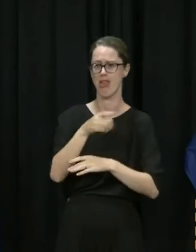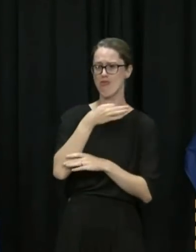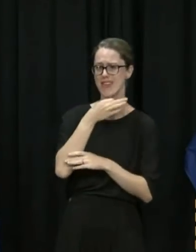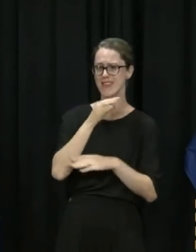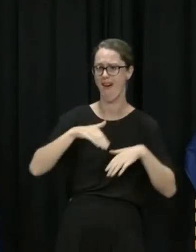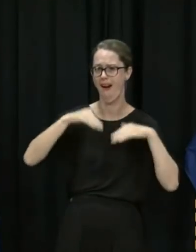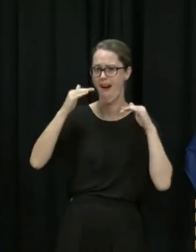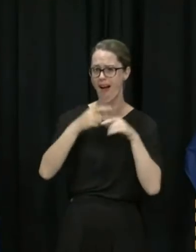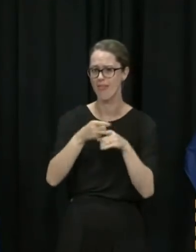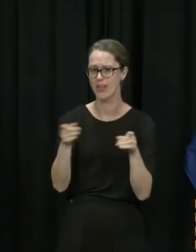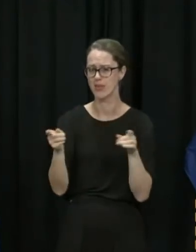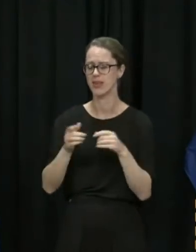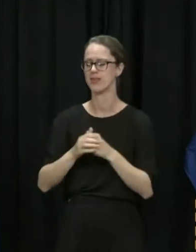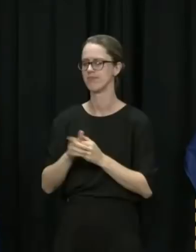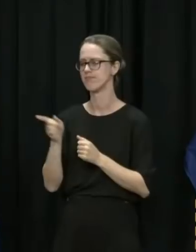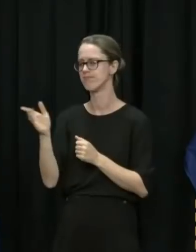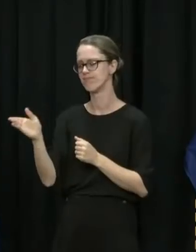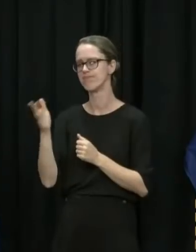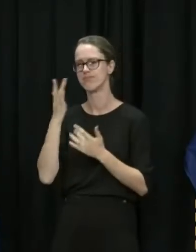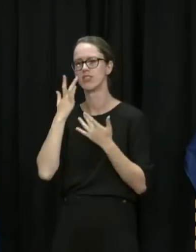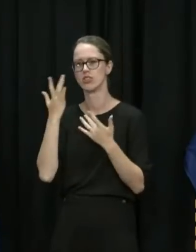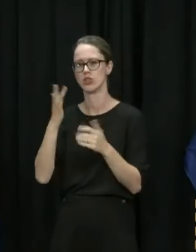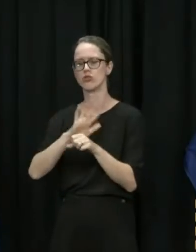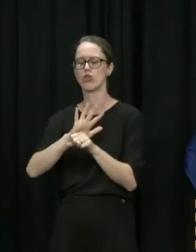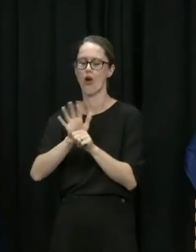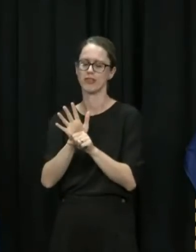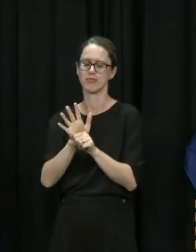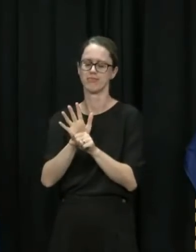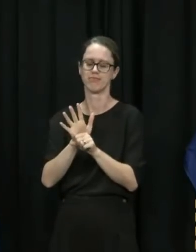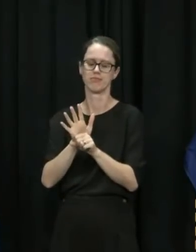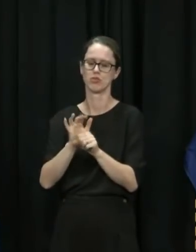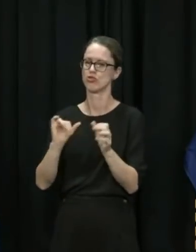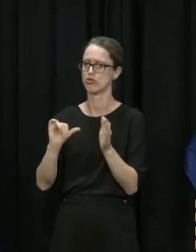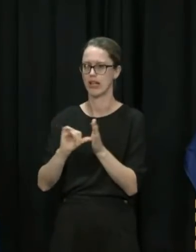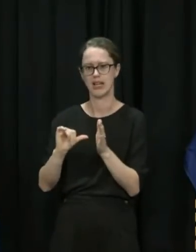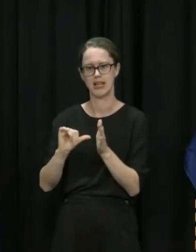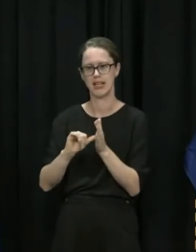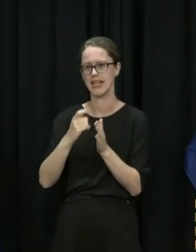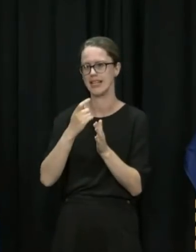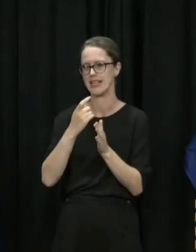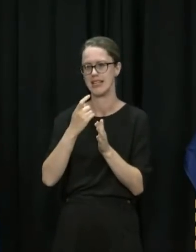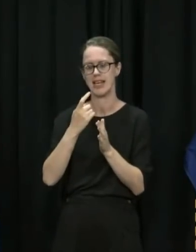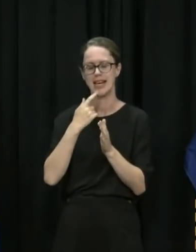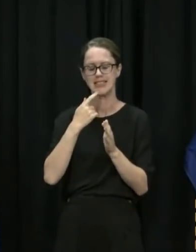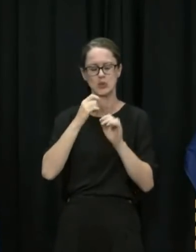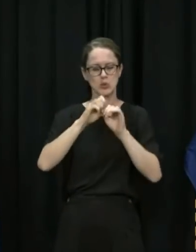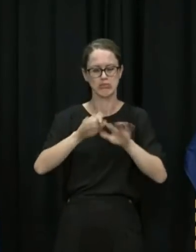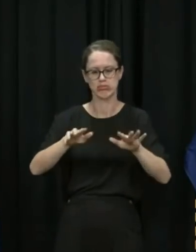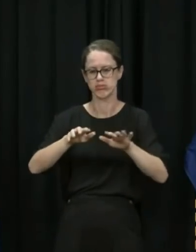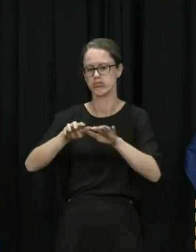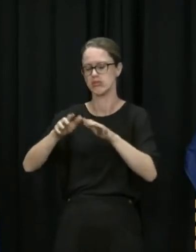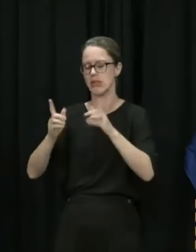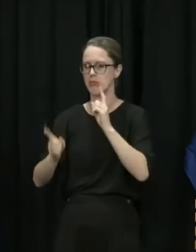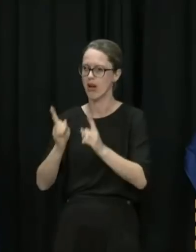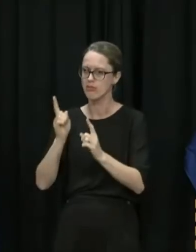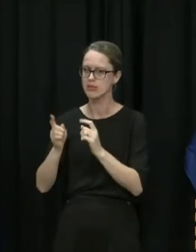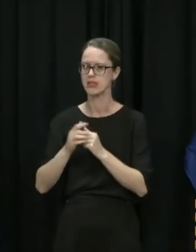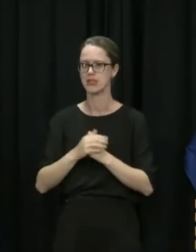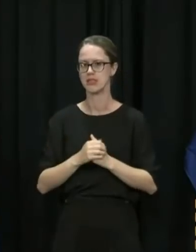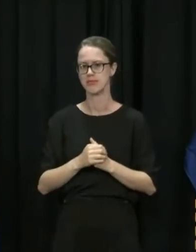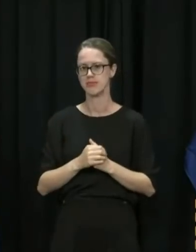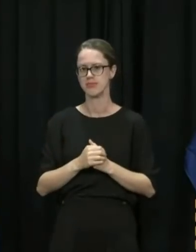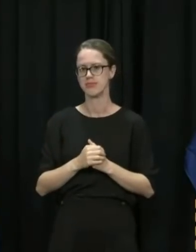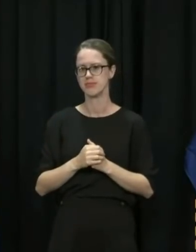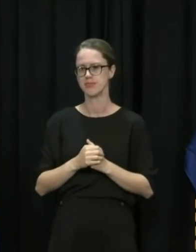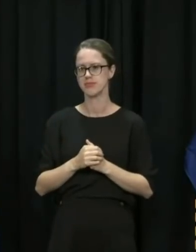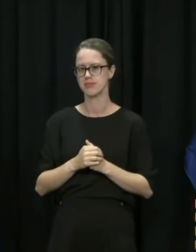it's an example of how tricky COVID-19 has always been. It has always been a tricky virus. You know, some might argue that